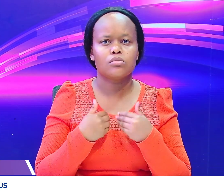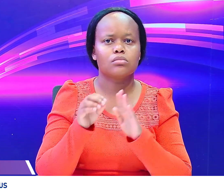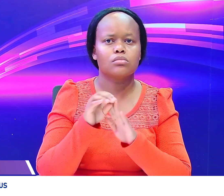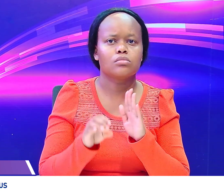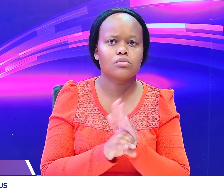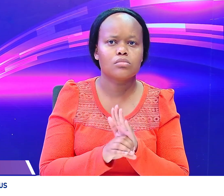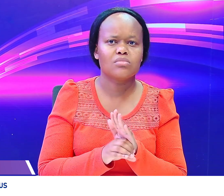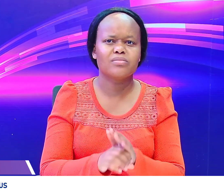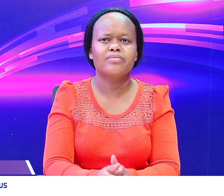Ogamba highlighted that